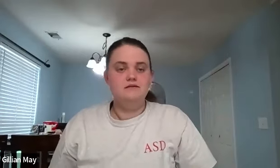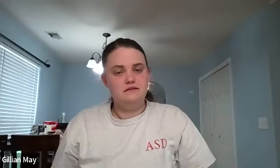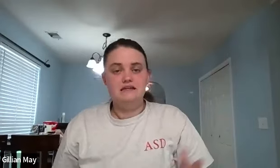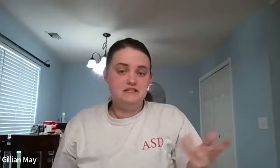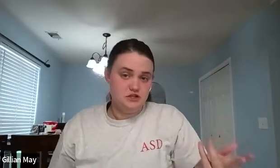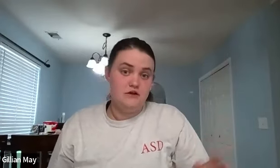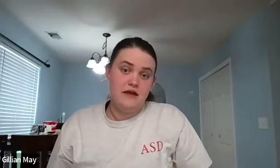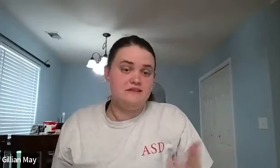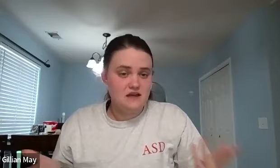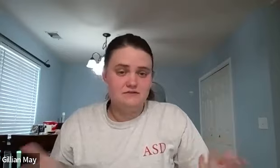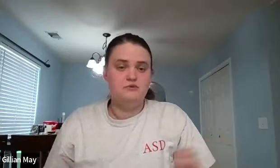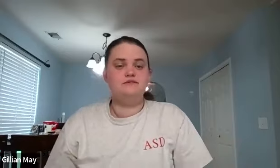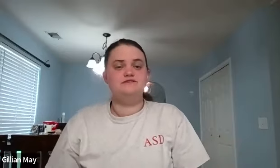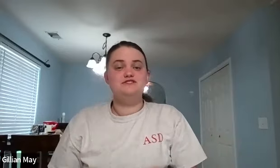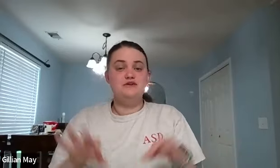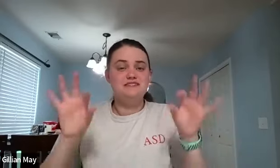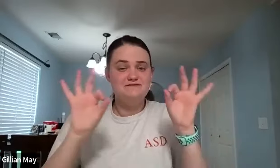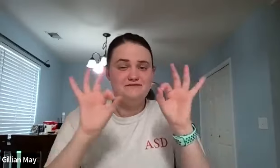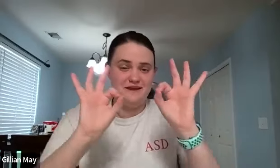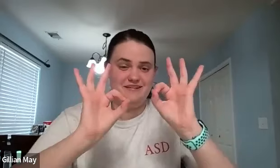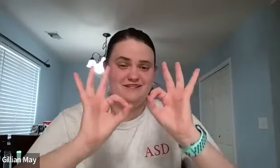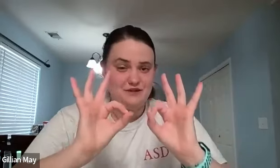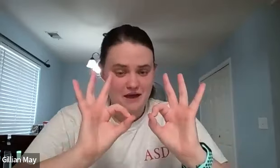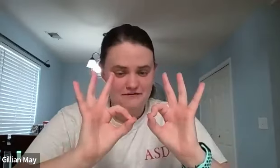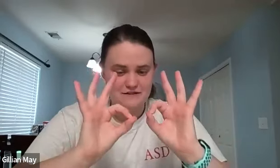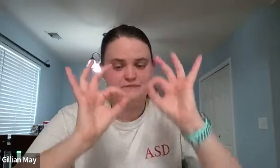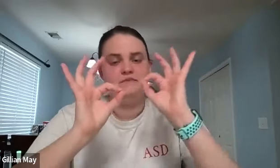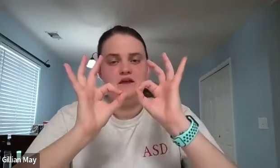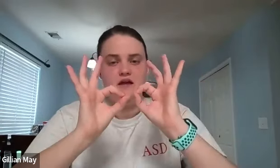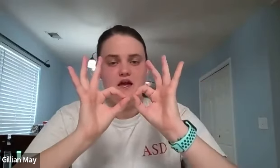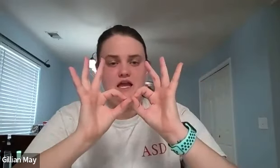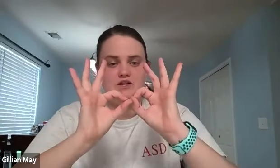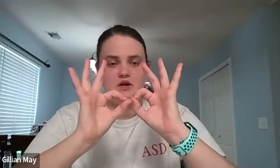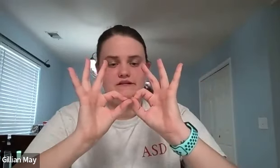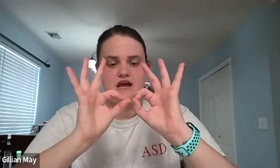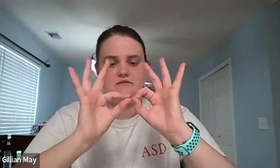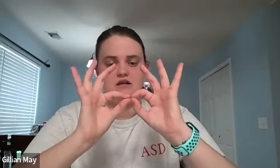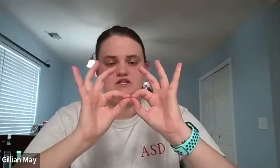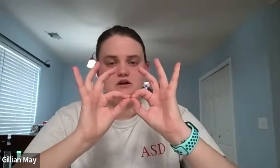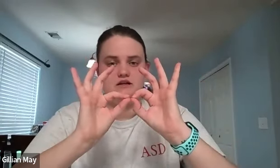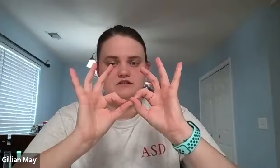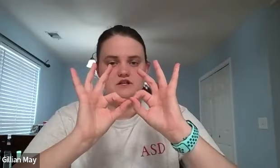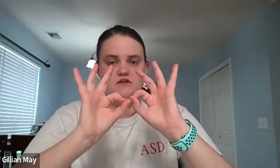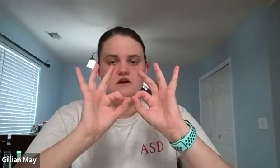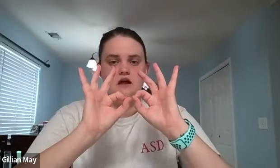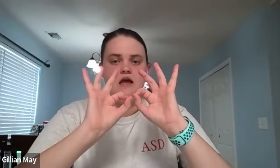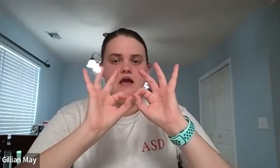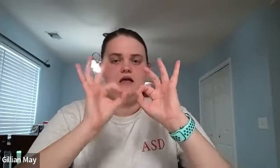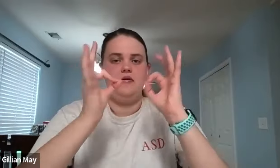I didn't show y'all that. That's kind of important. So the sign for family is 2 F's, and you're going to have them kind of start next to each other and then